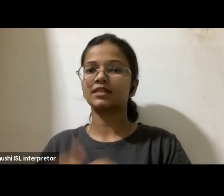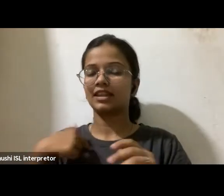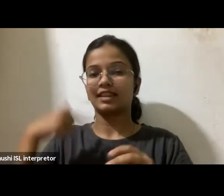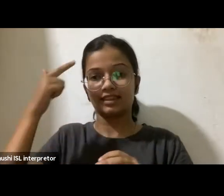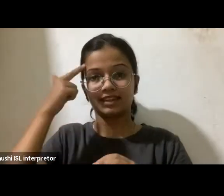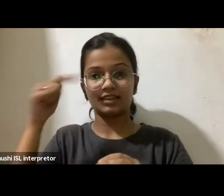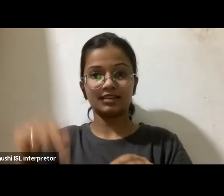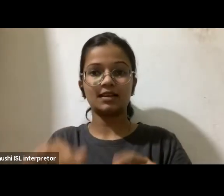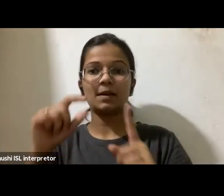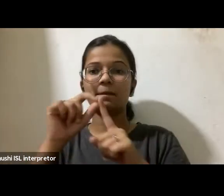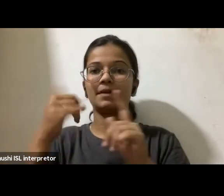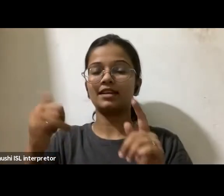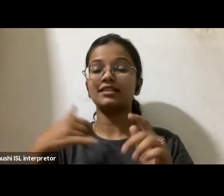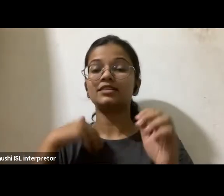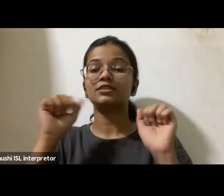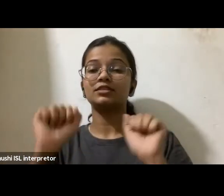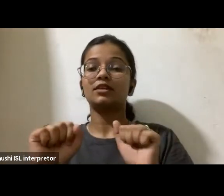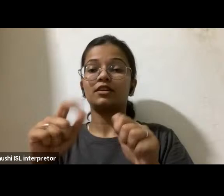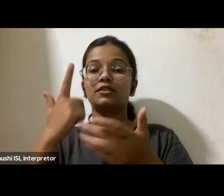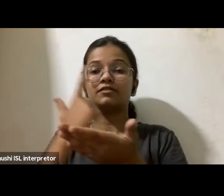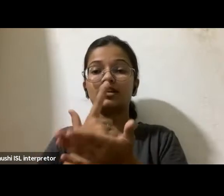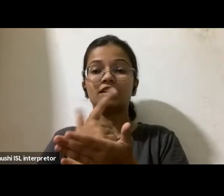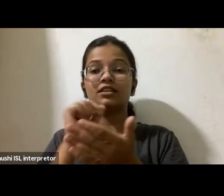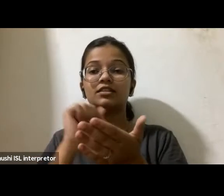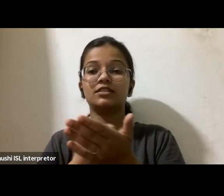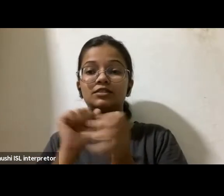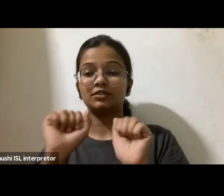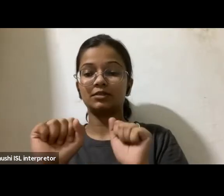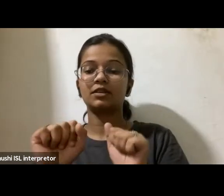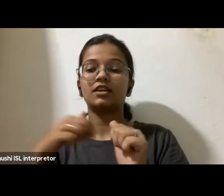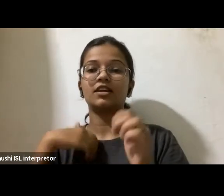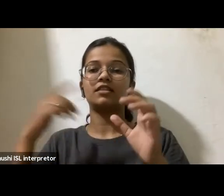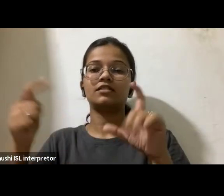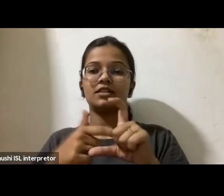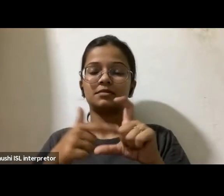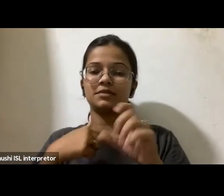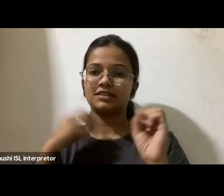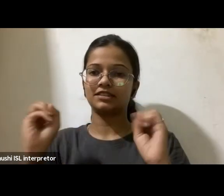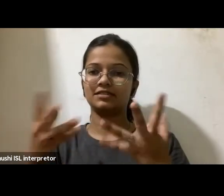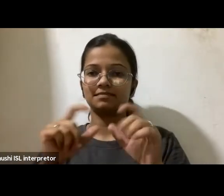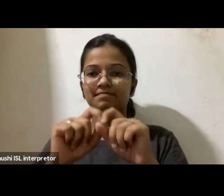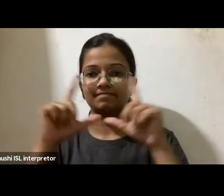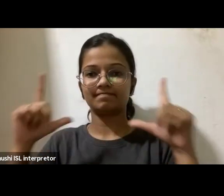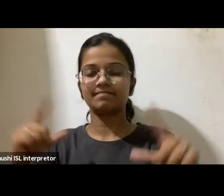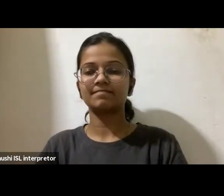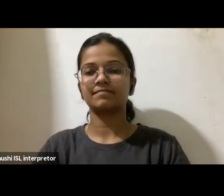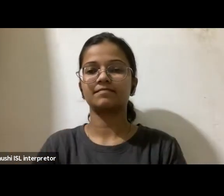be playing our Museums Without Borders episode.